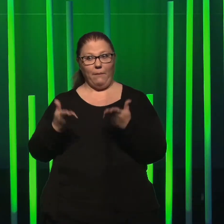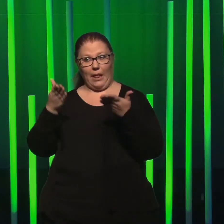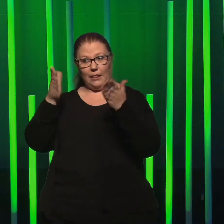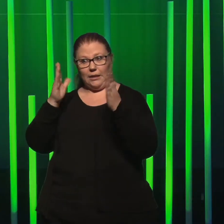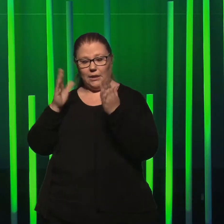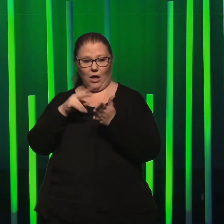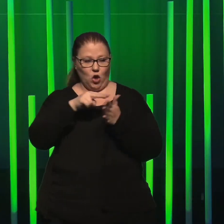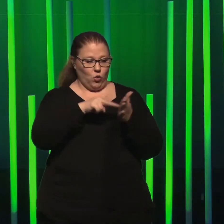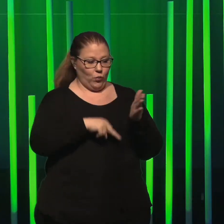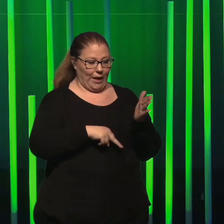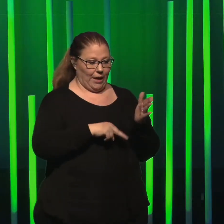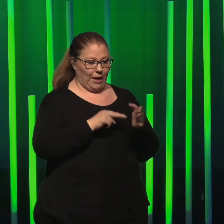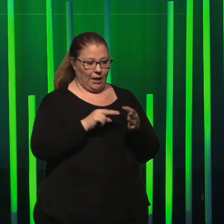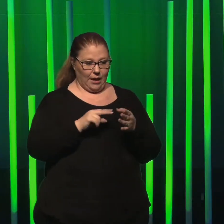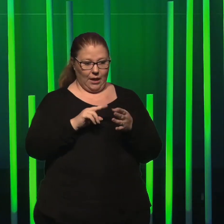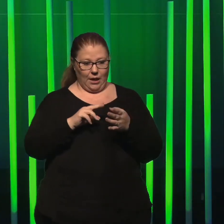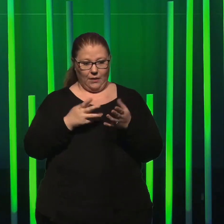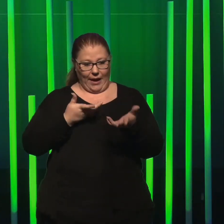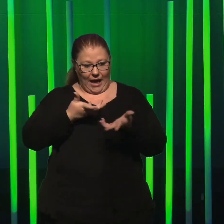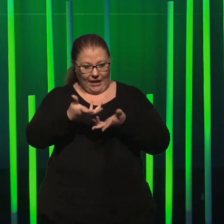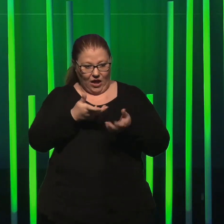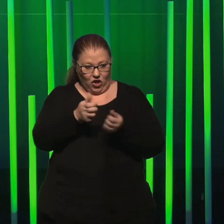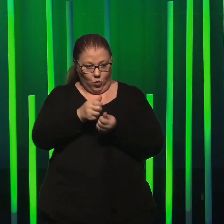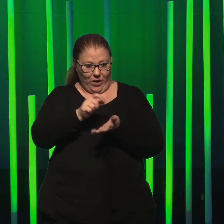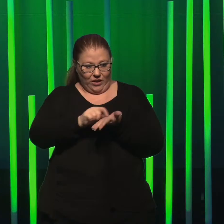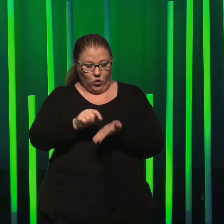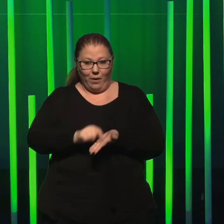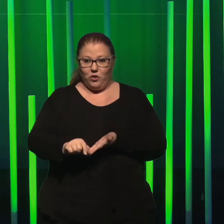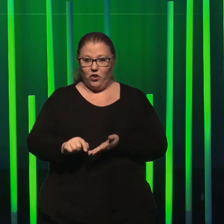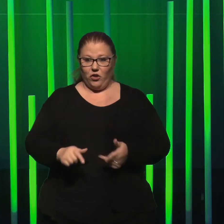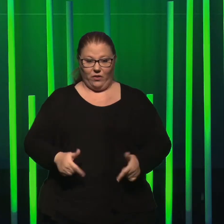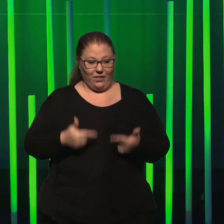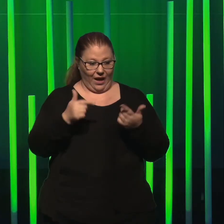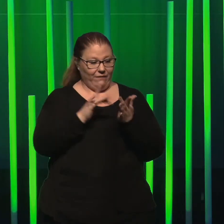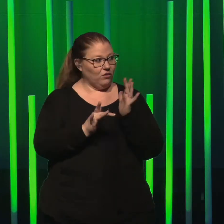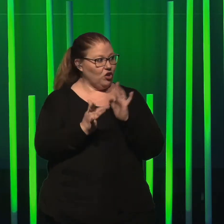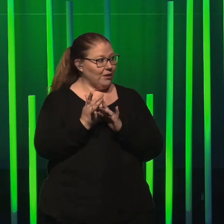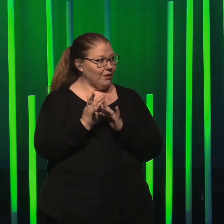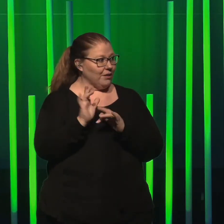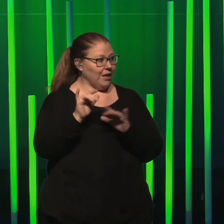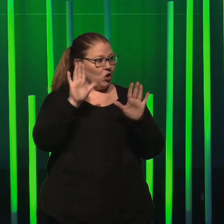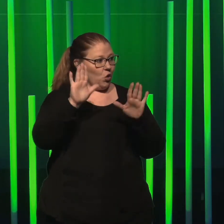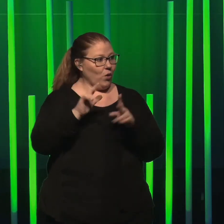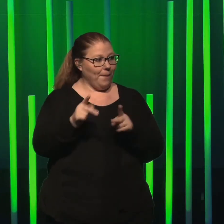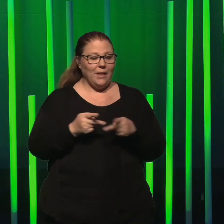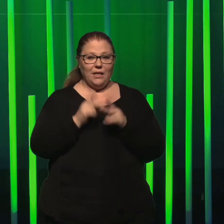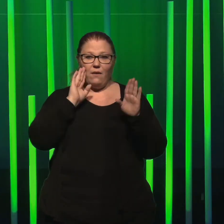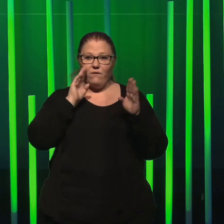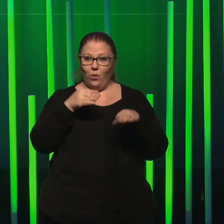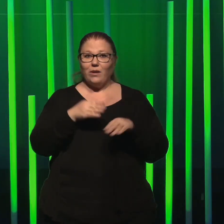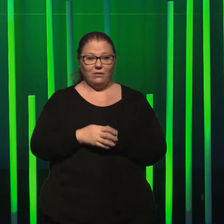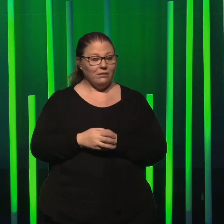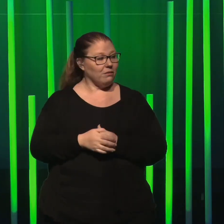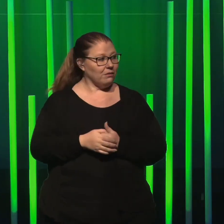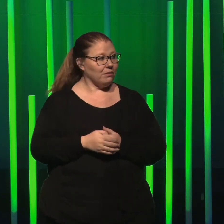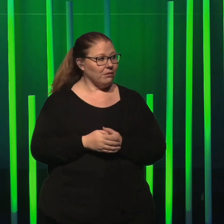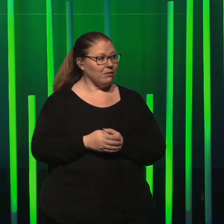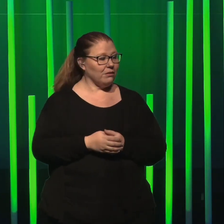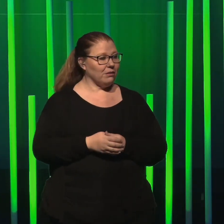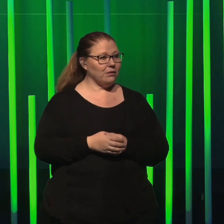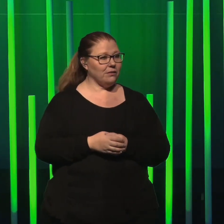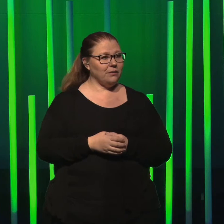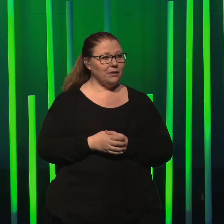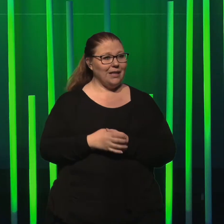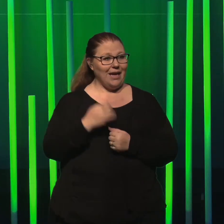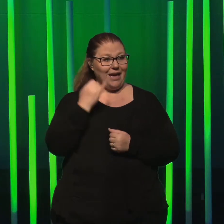reading, engaging with Scripture, particularly the life of Jesus. It's a great place to focus our energy on. And